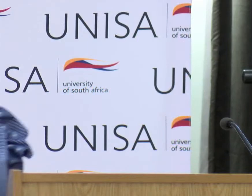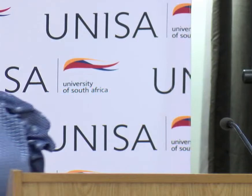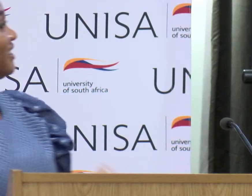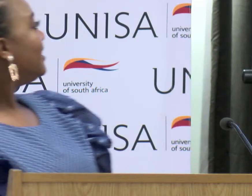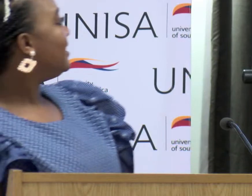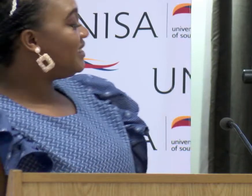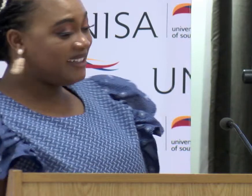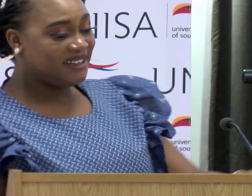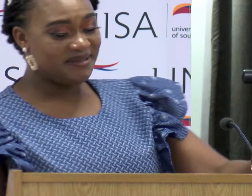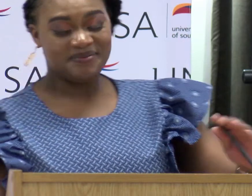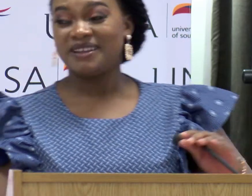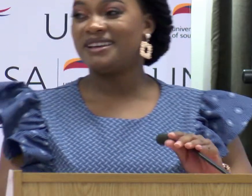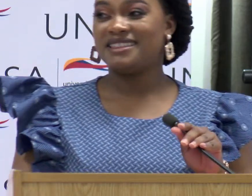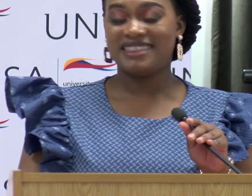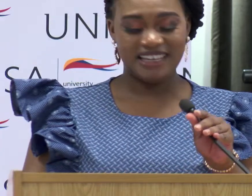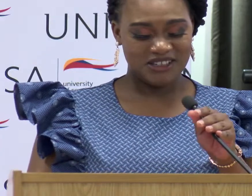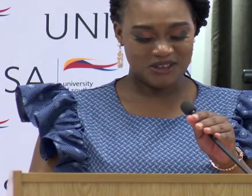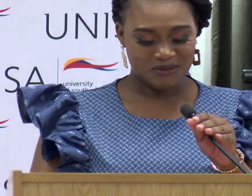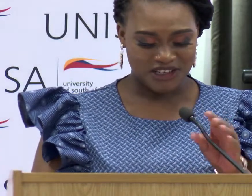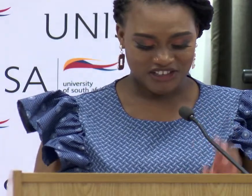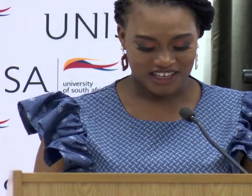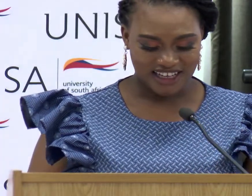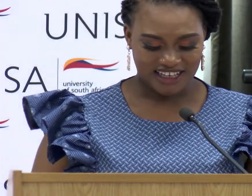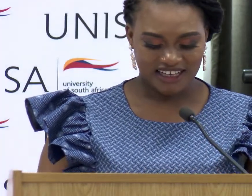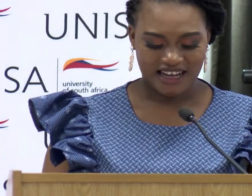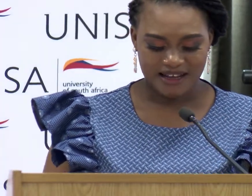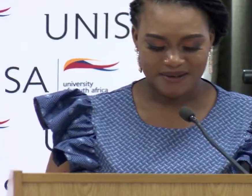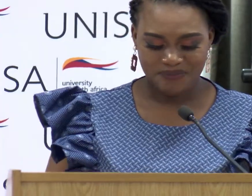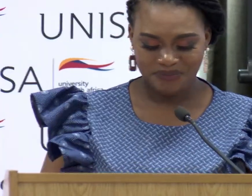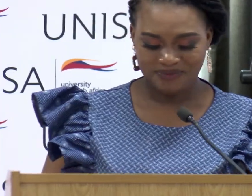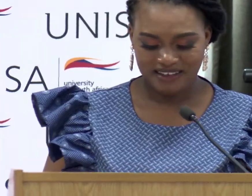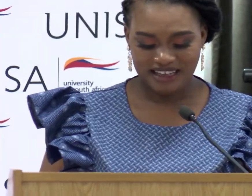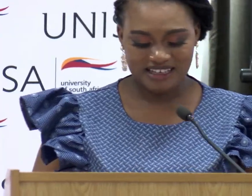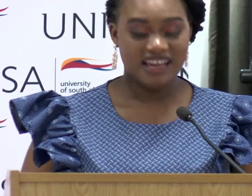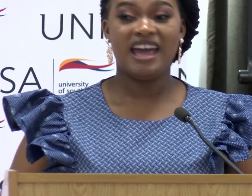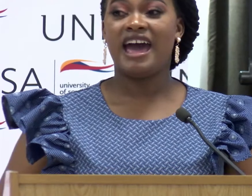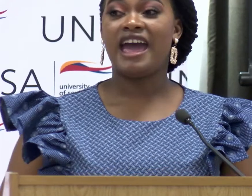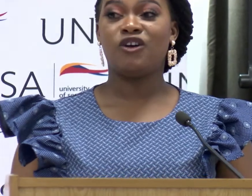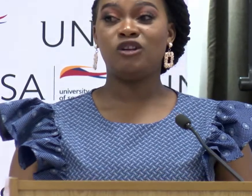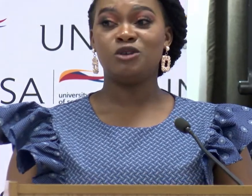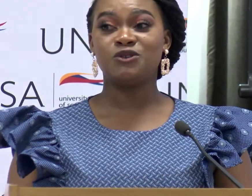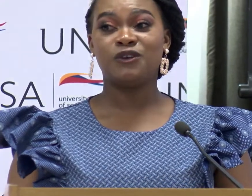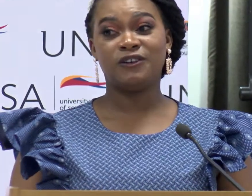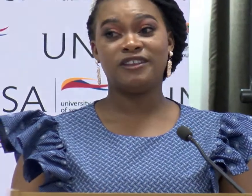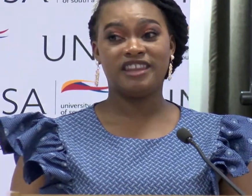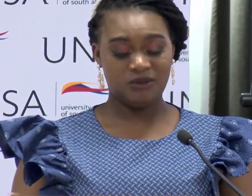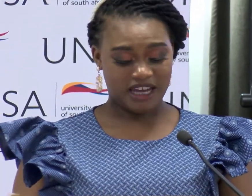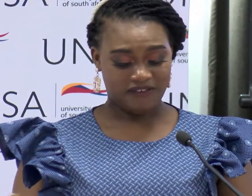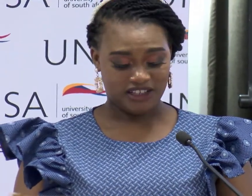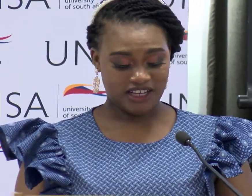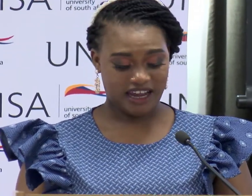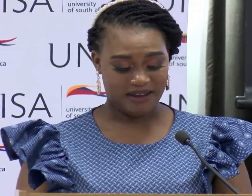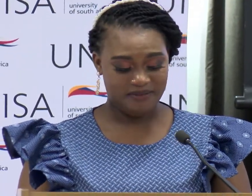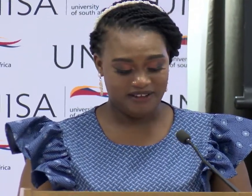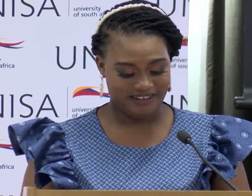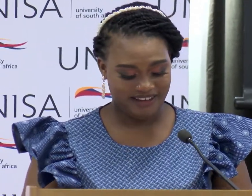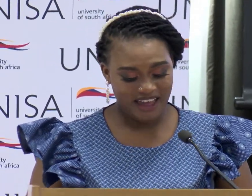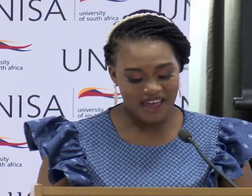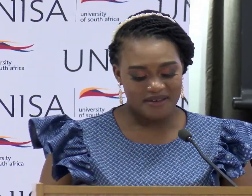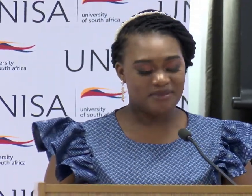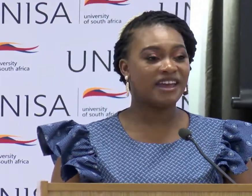Thank you so much, Nelly. I I almost forgot that we have a